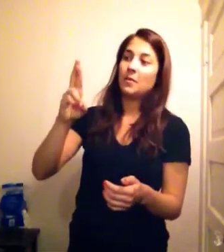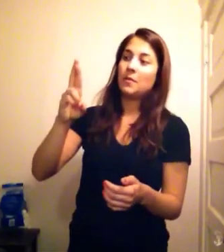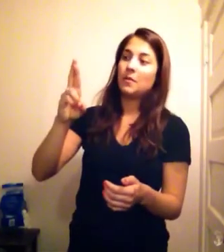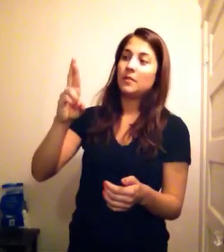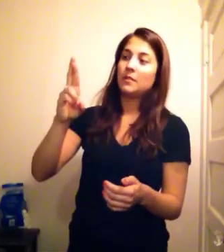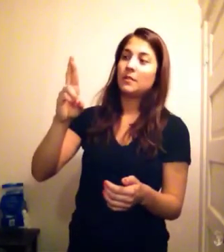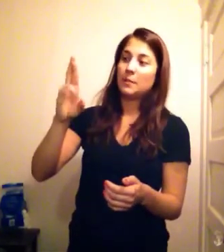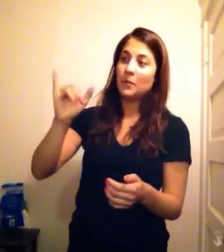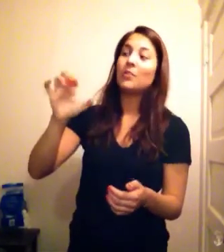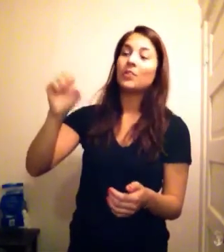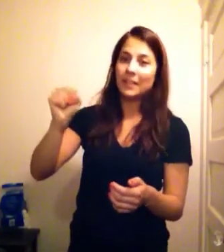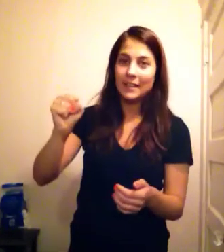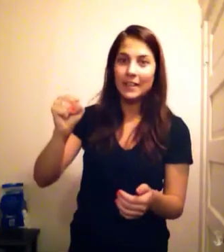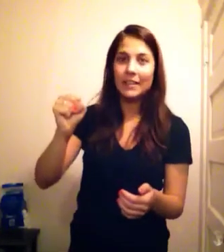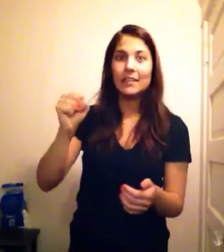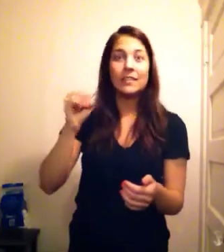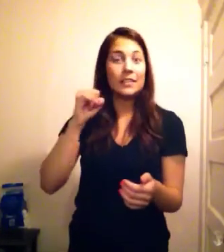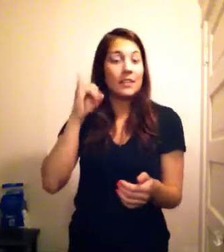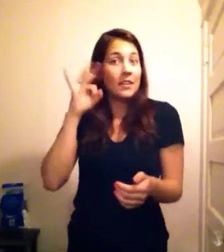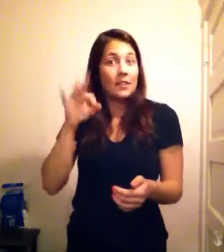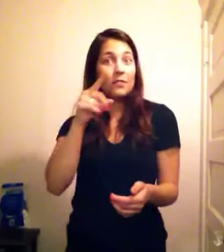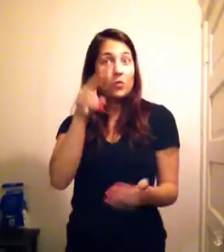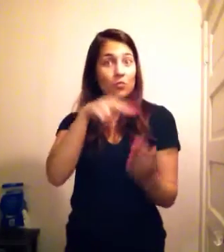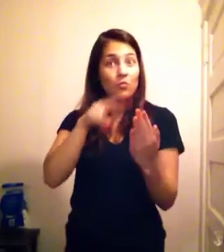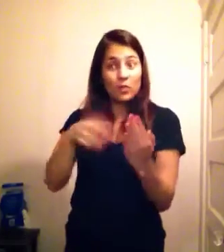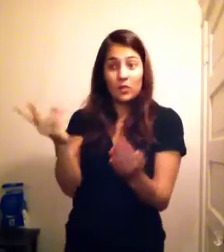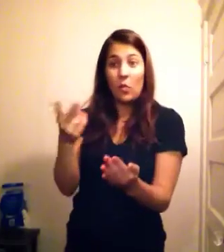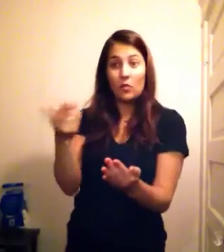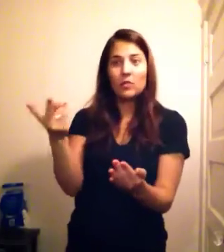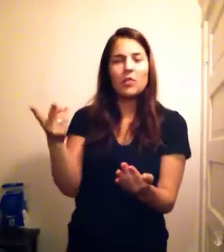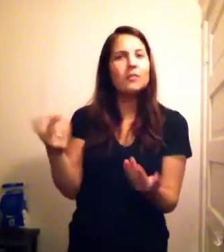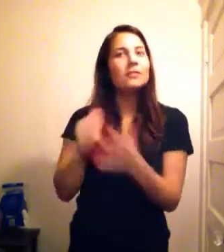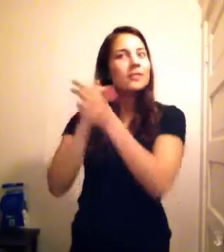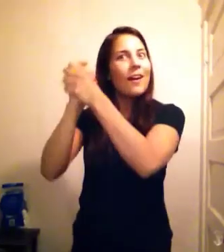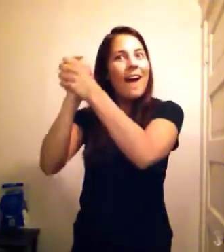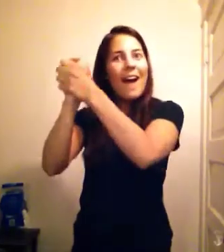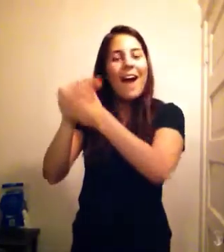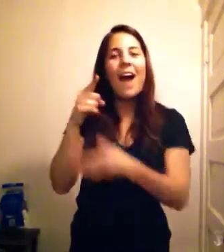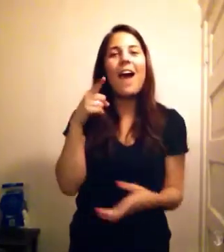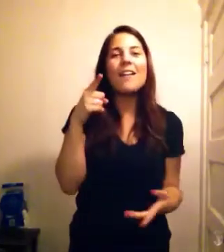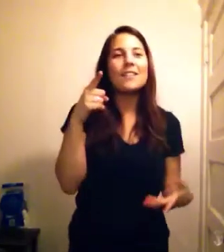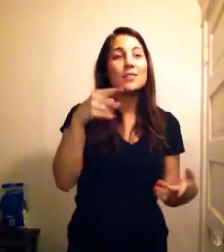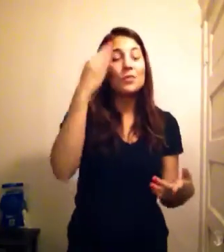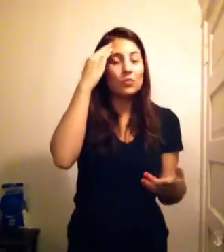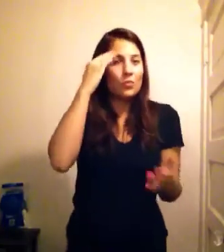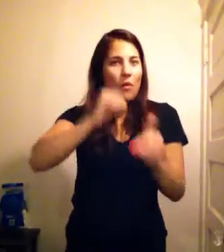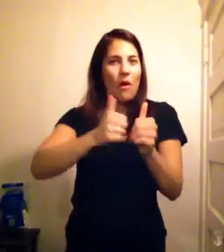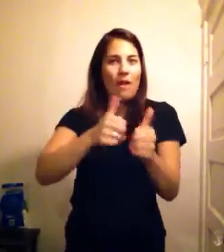skill to a point where it will be useful to you throughout your studies, no matter where they may take you.